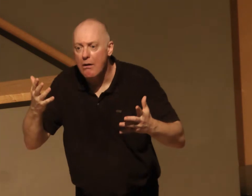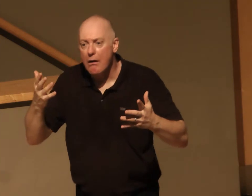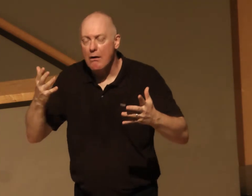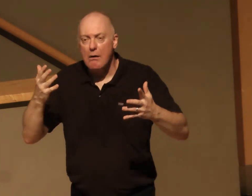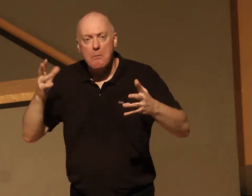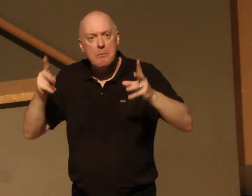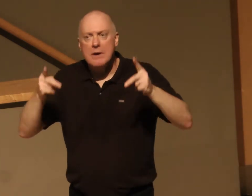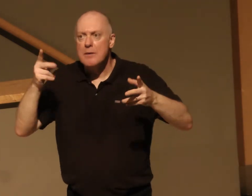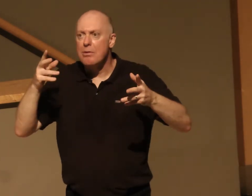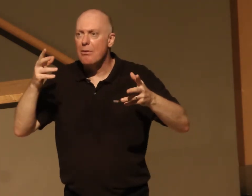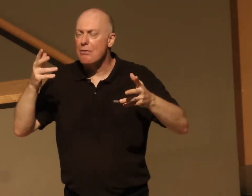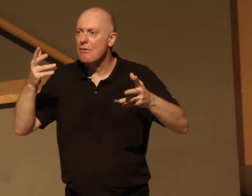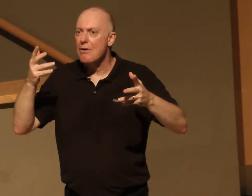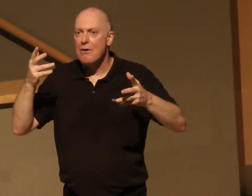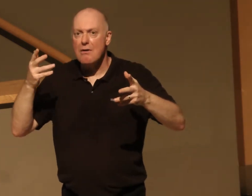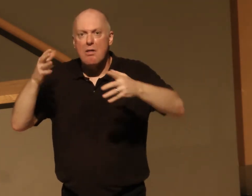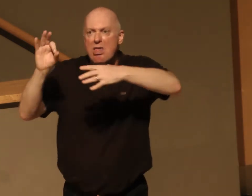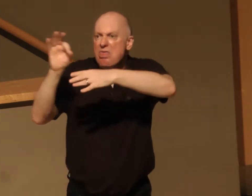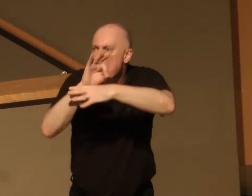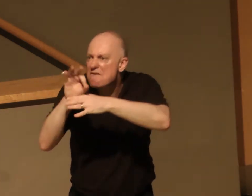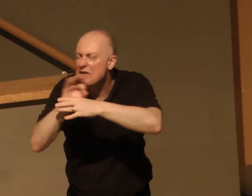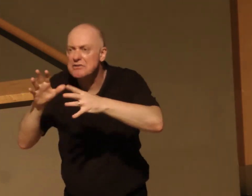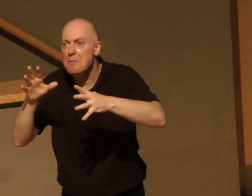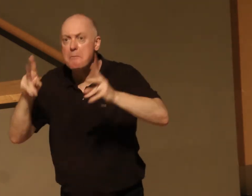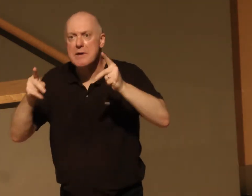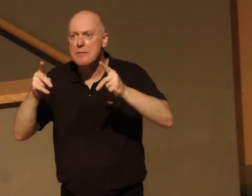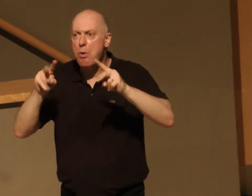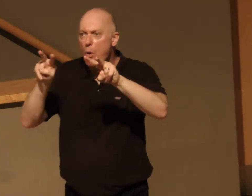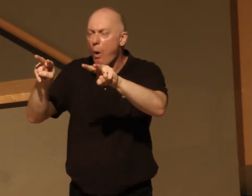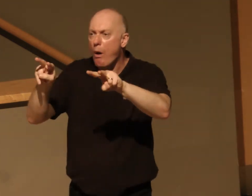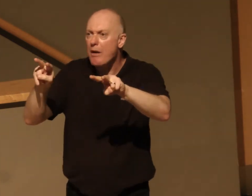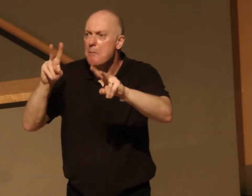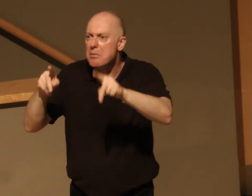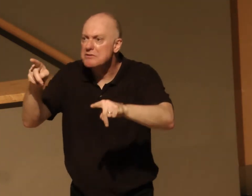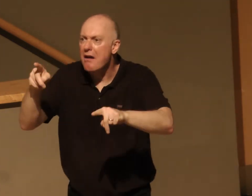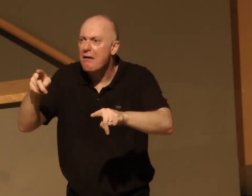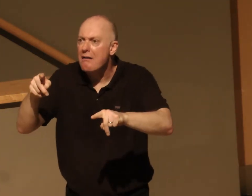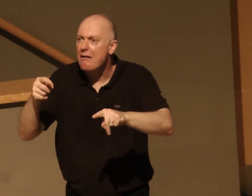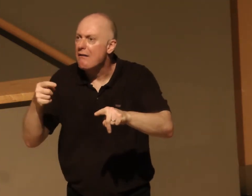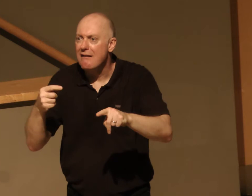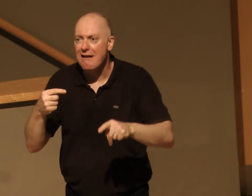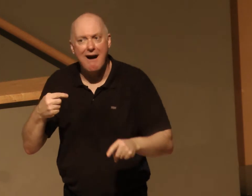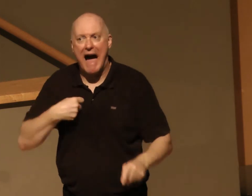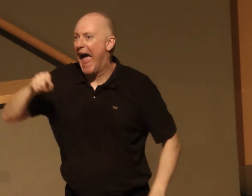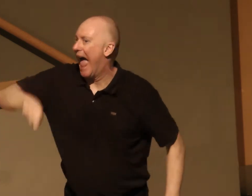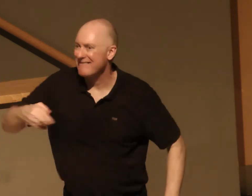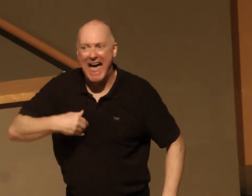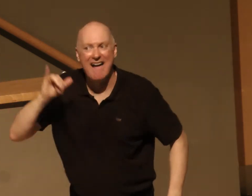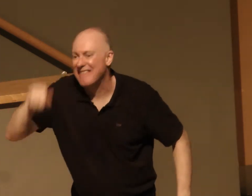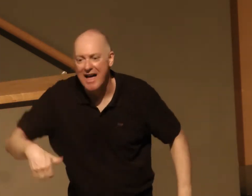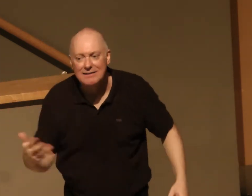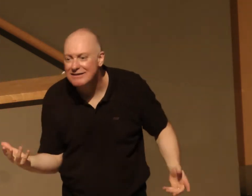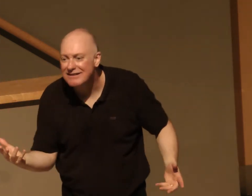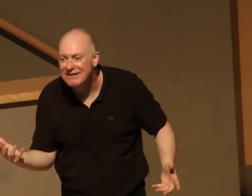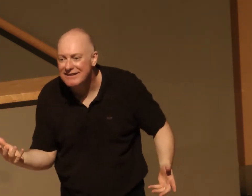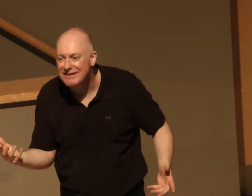awareness of design and functionality. People look at these things and they just have to have them. In